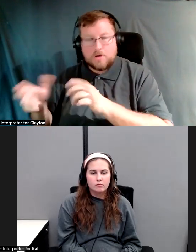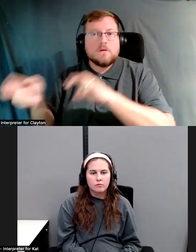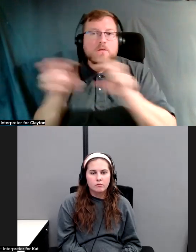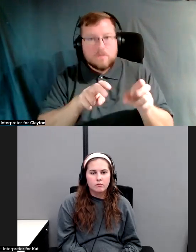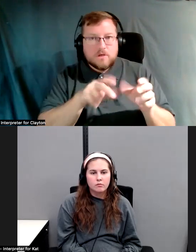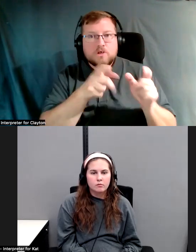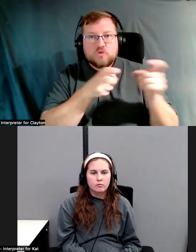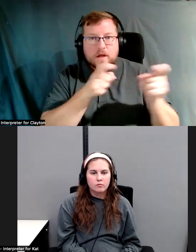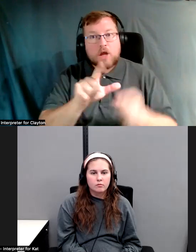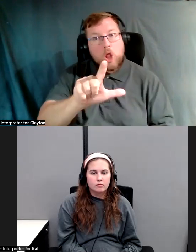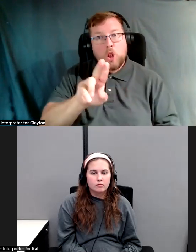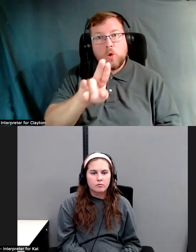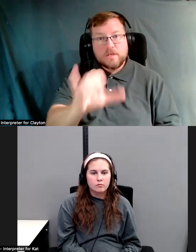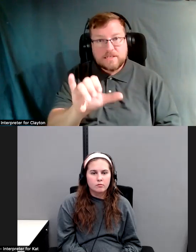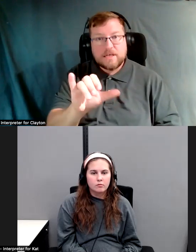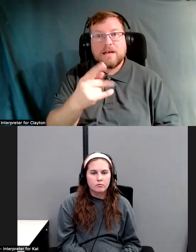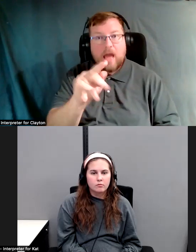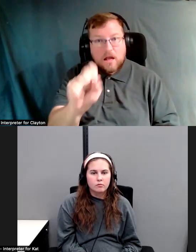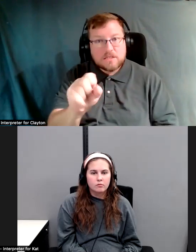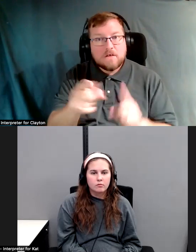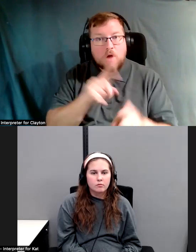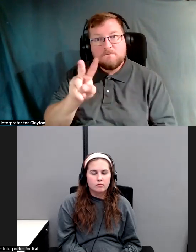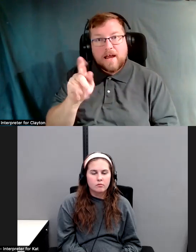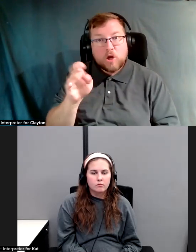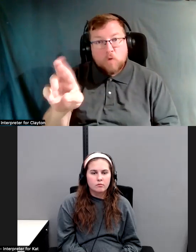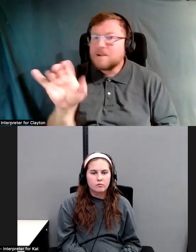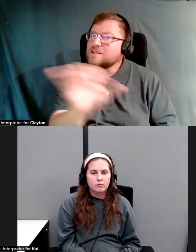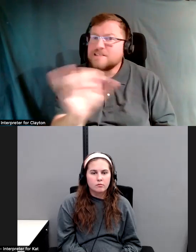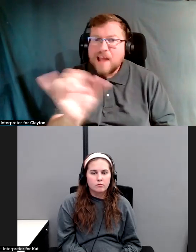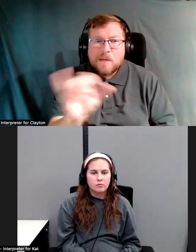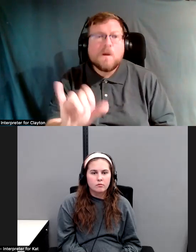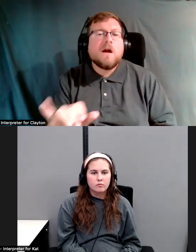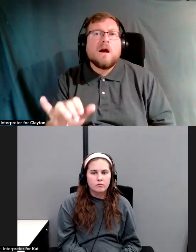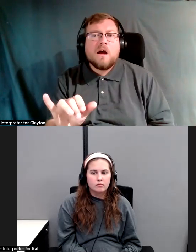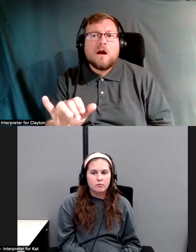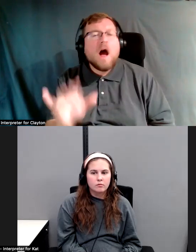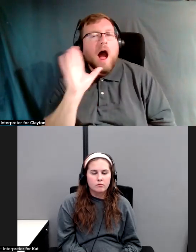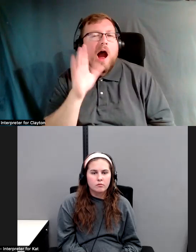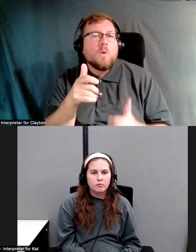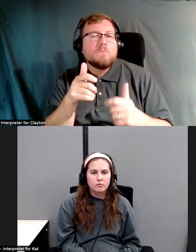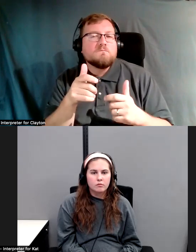people that are fantastic from Vancouver. And yeah, I think I would love to